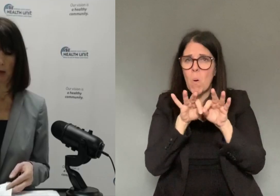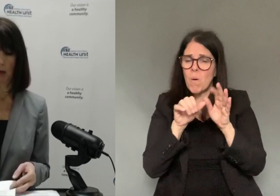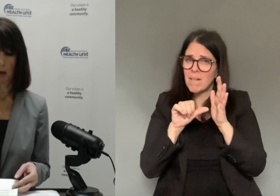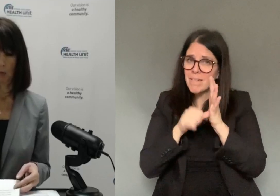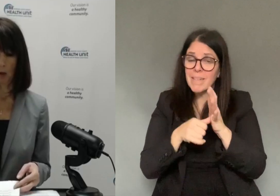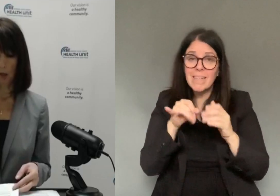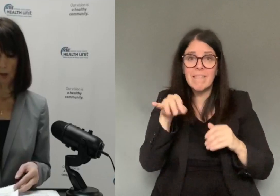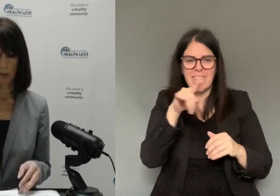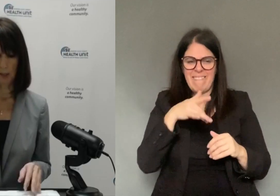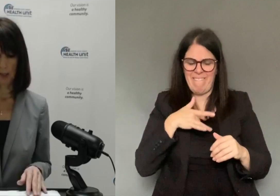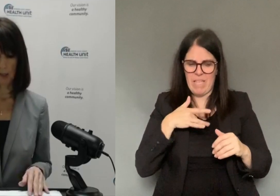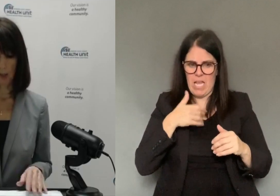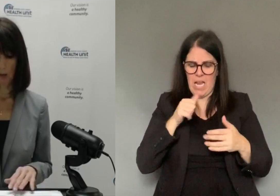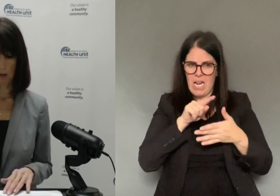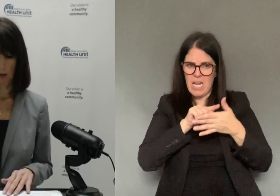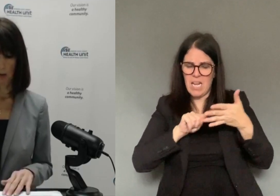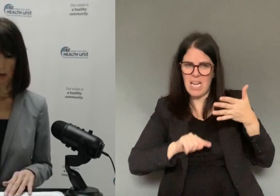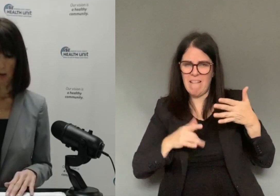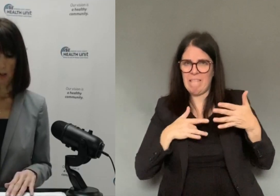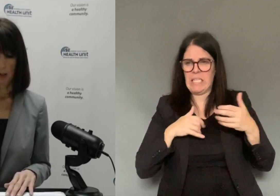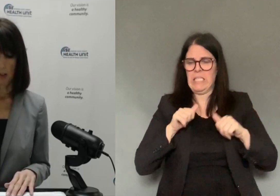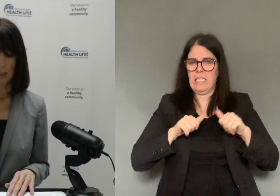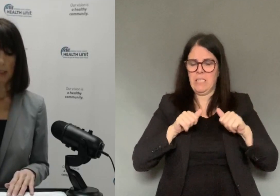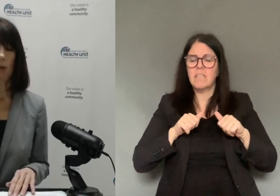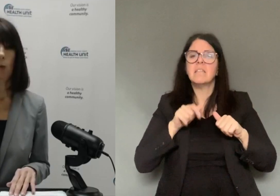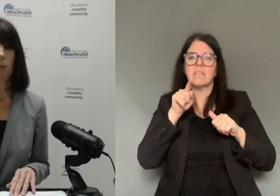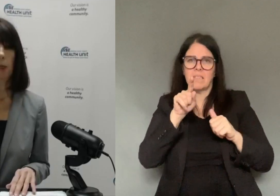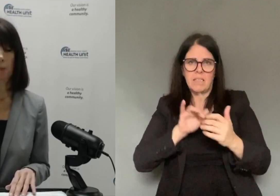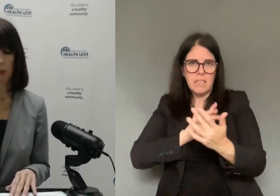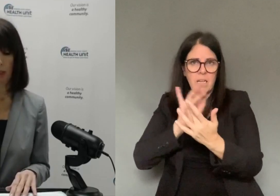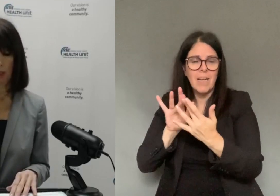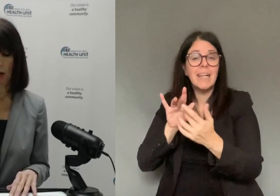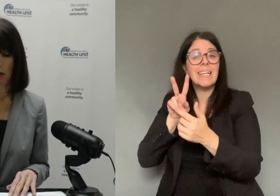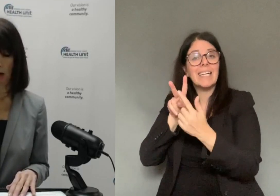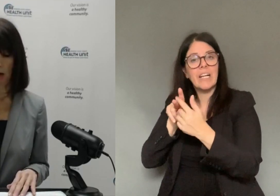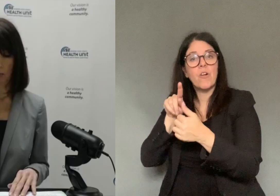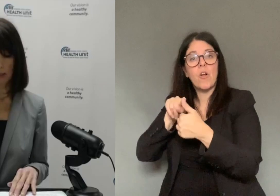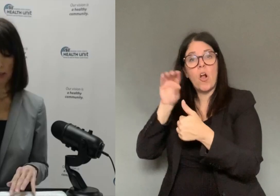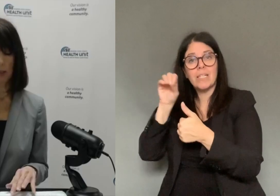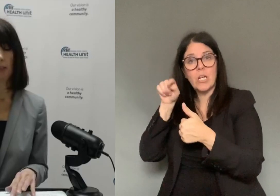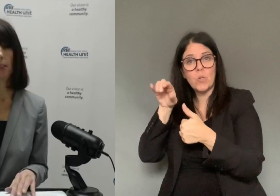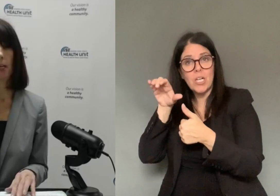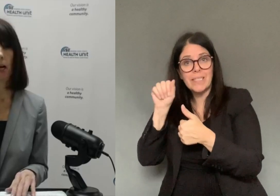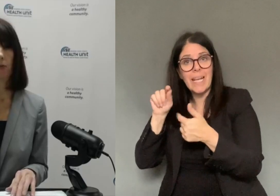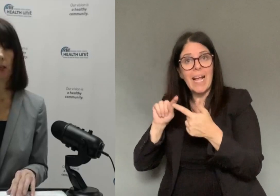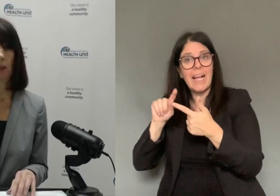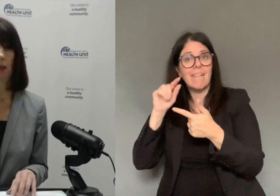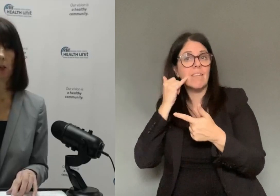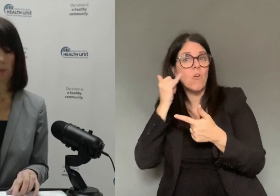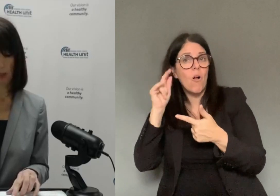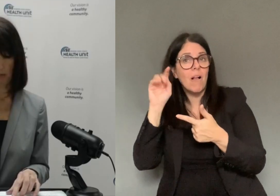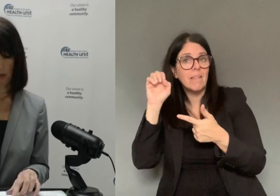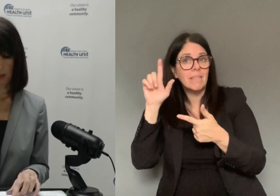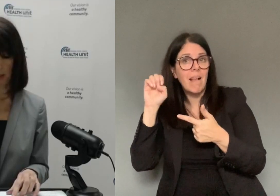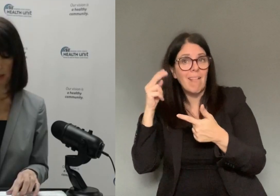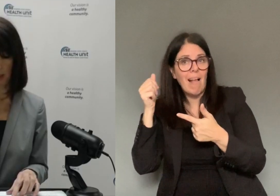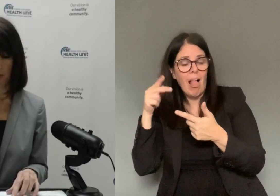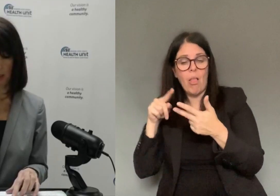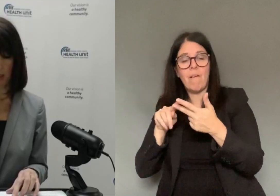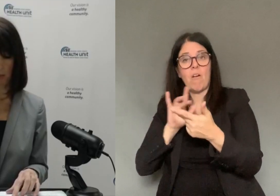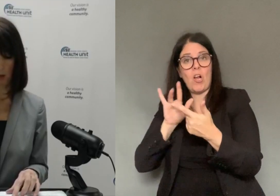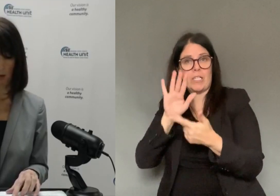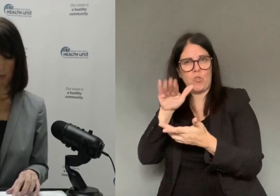provider will also be tested. Testing will be completed on all residents and staff in long-term care facilities